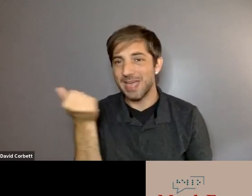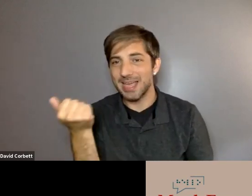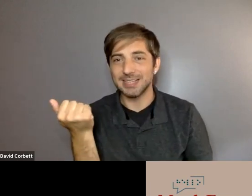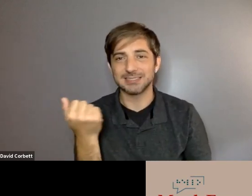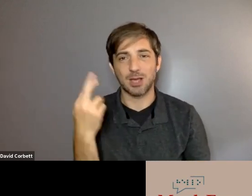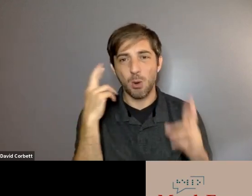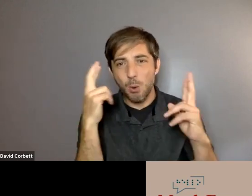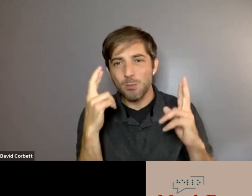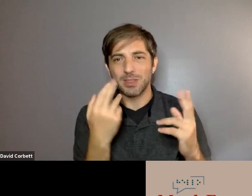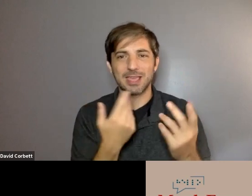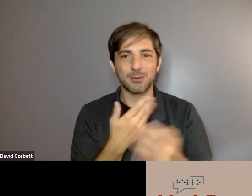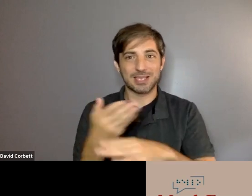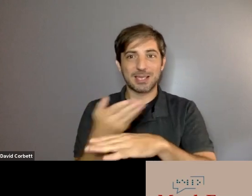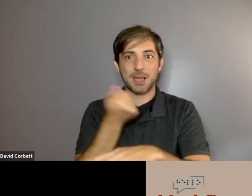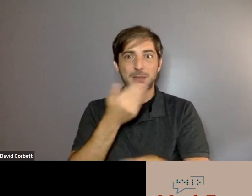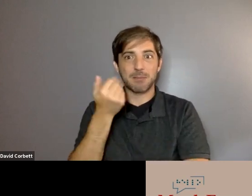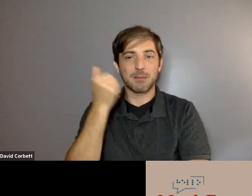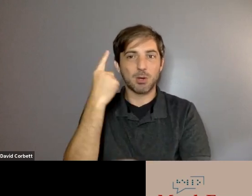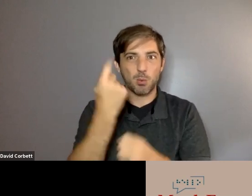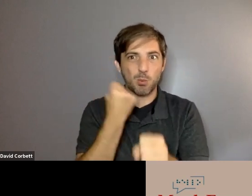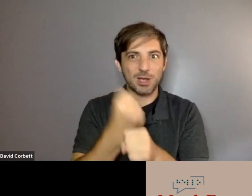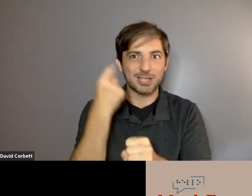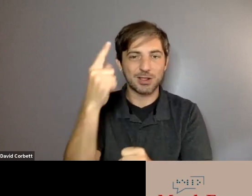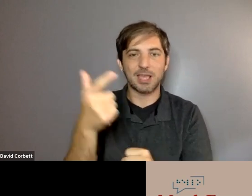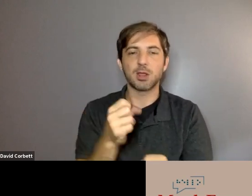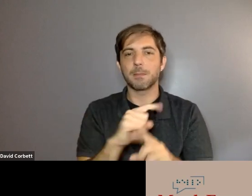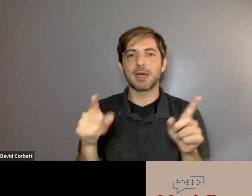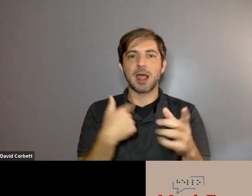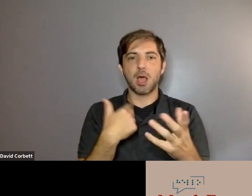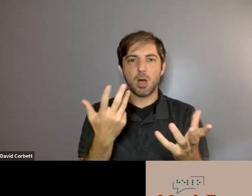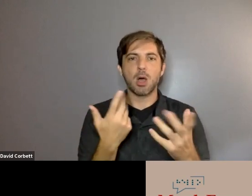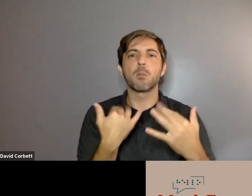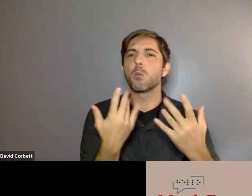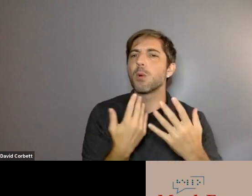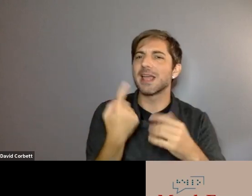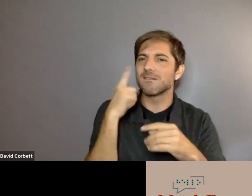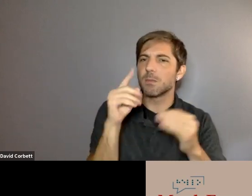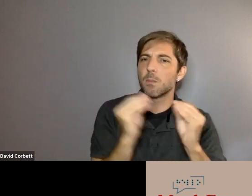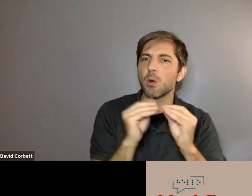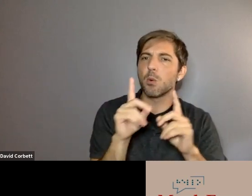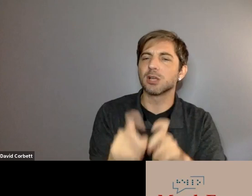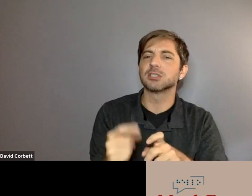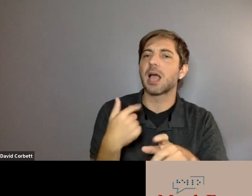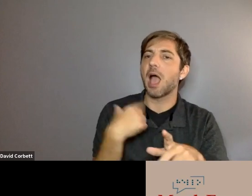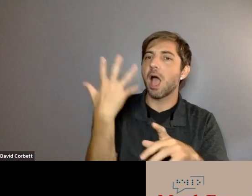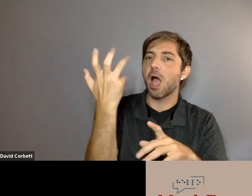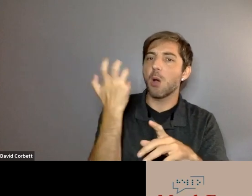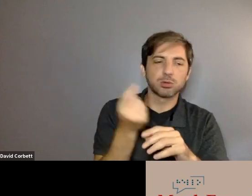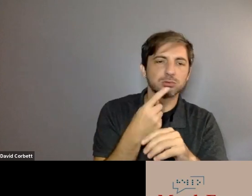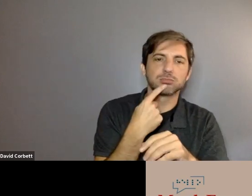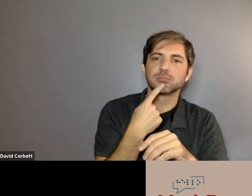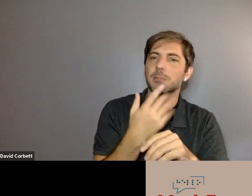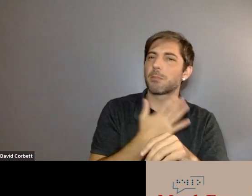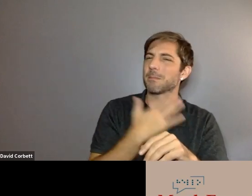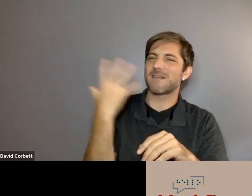getting better at it a year later. But I wanted to toss that out there. Also, while we're waiting for questions, I wanted to throw out one of my